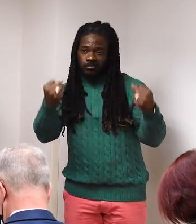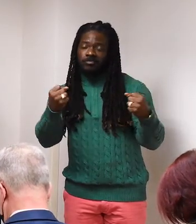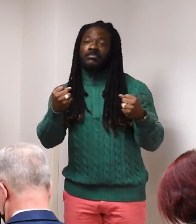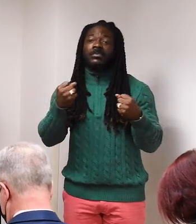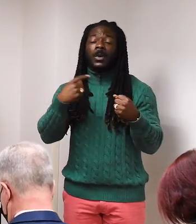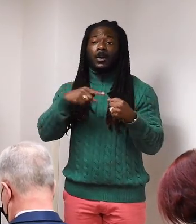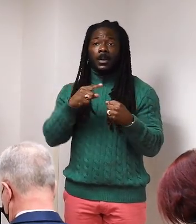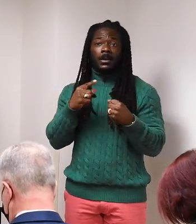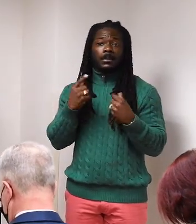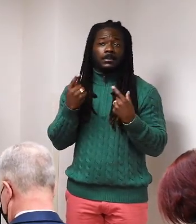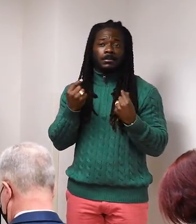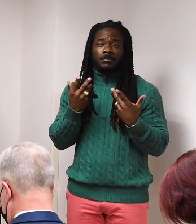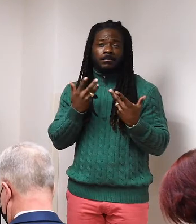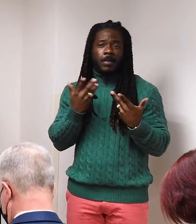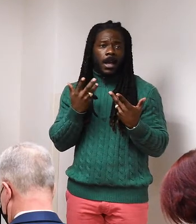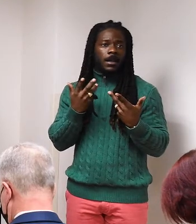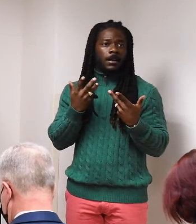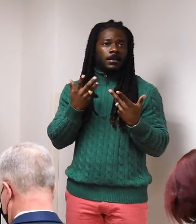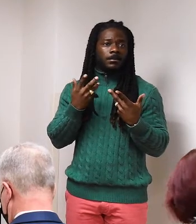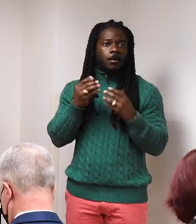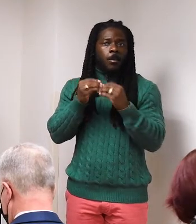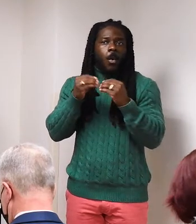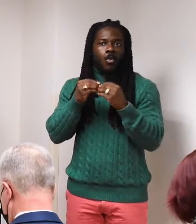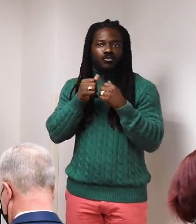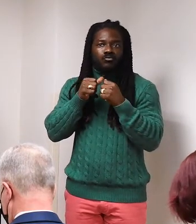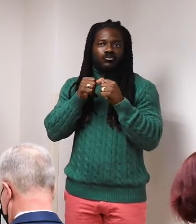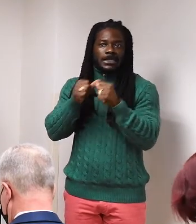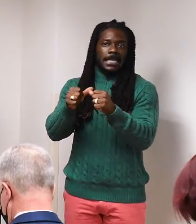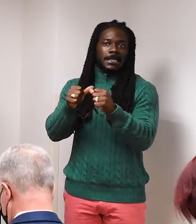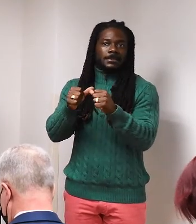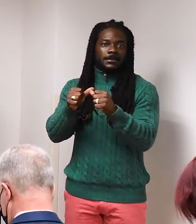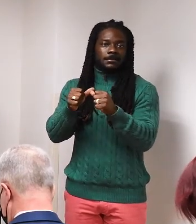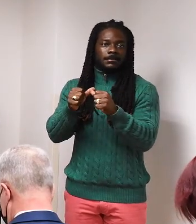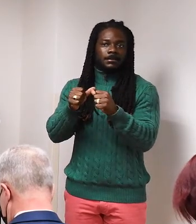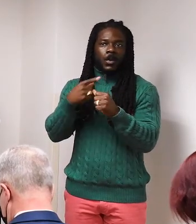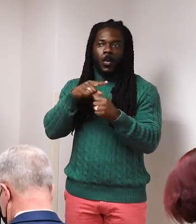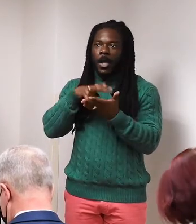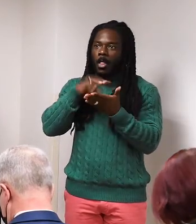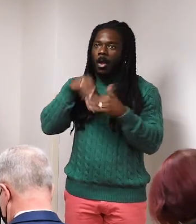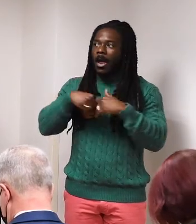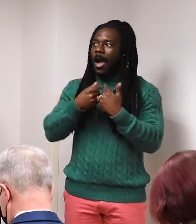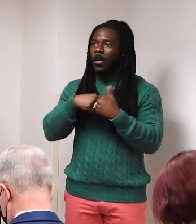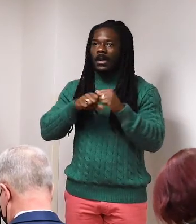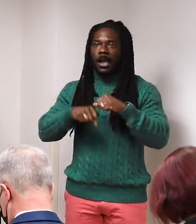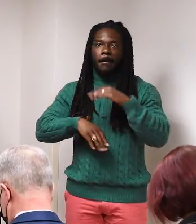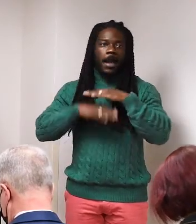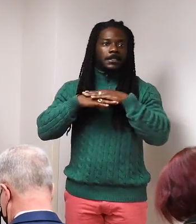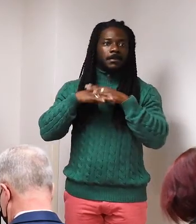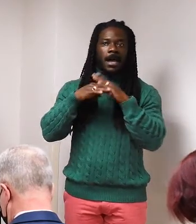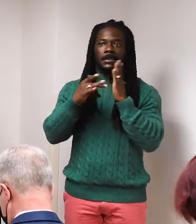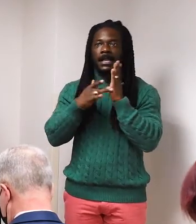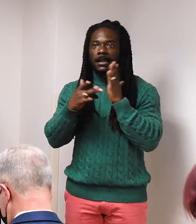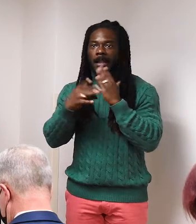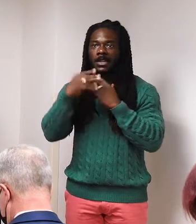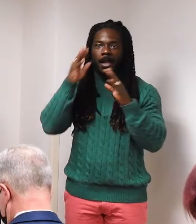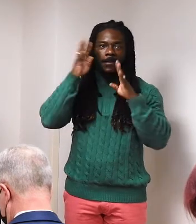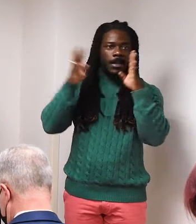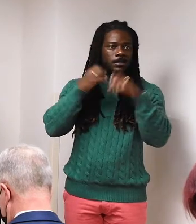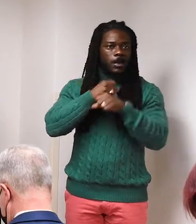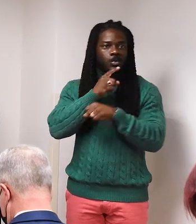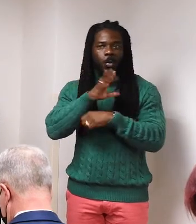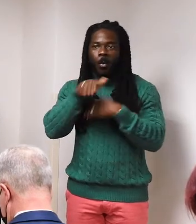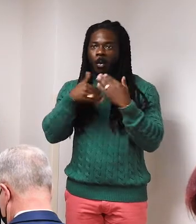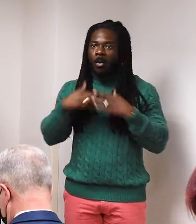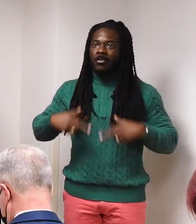we are a more resilient community. We learned how we can maximize technology and innovation to ensure all